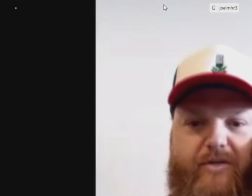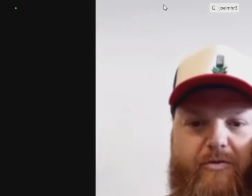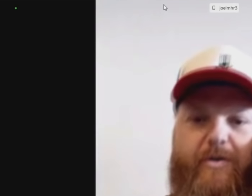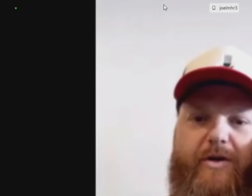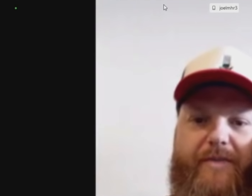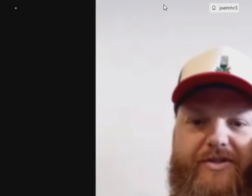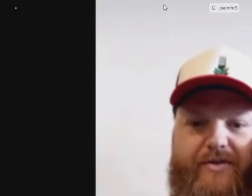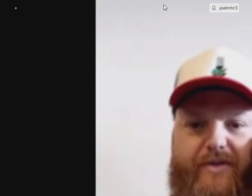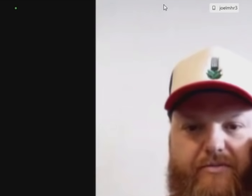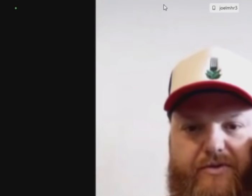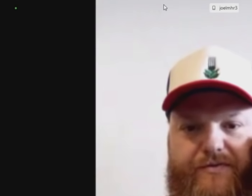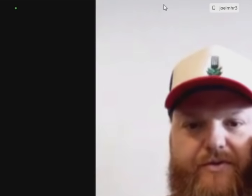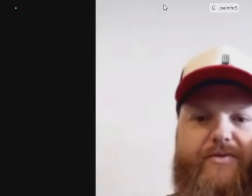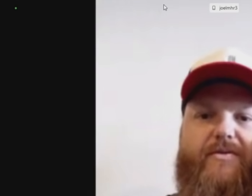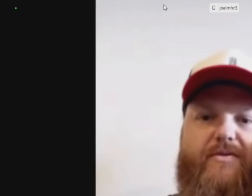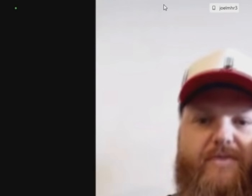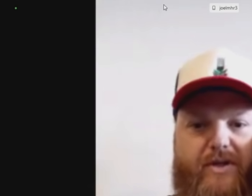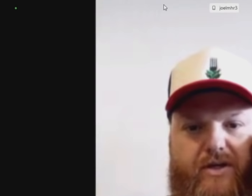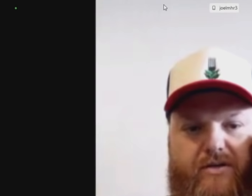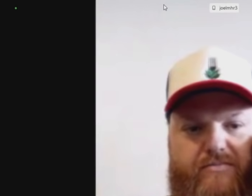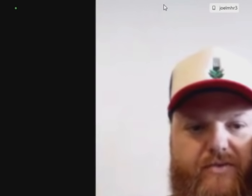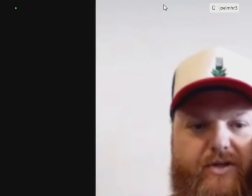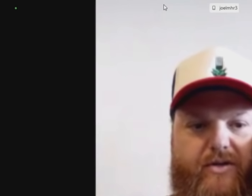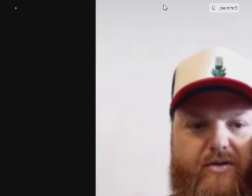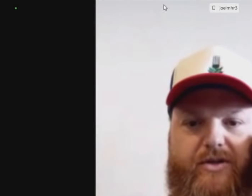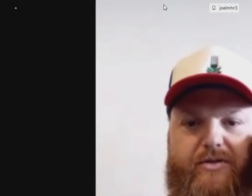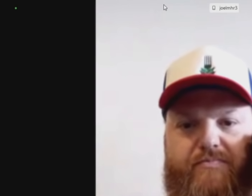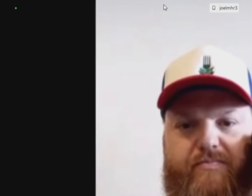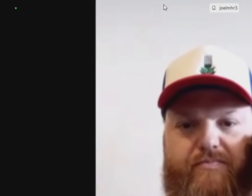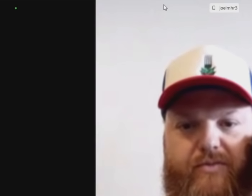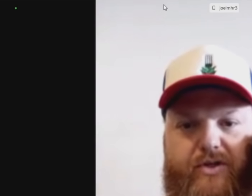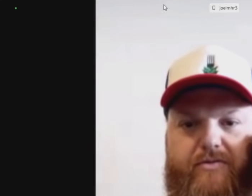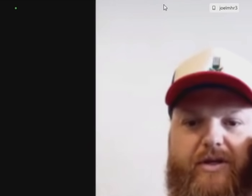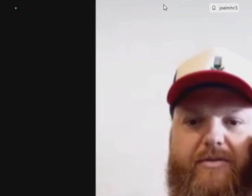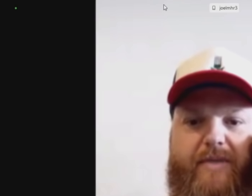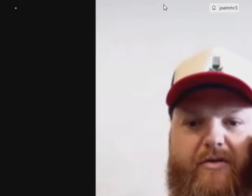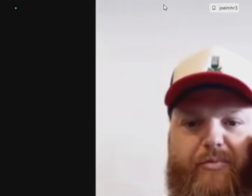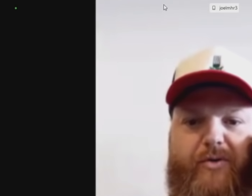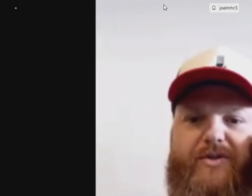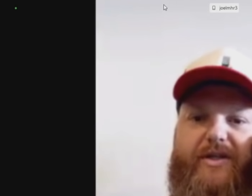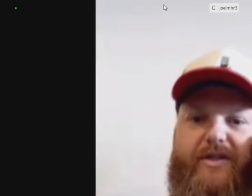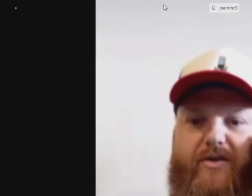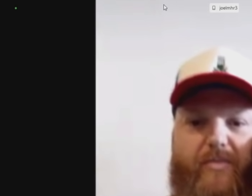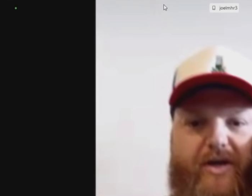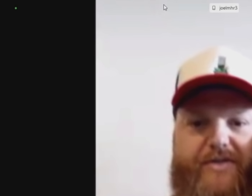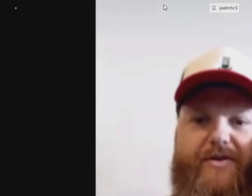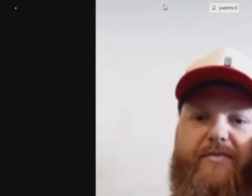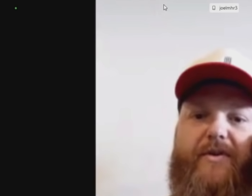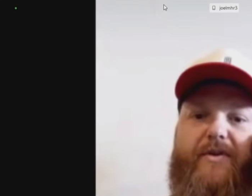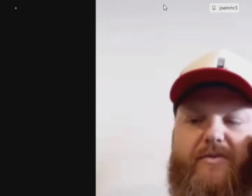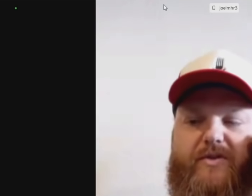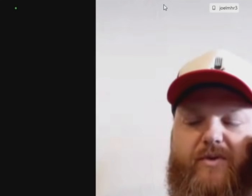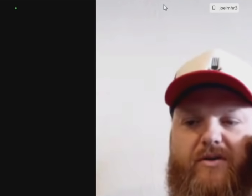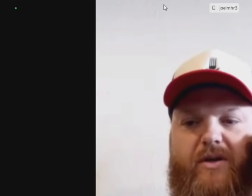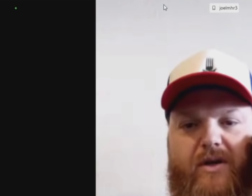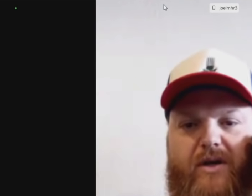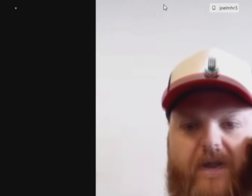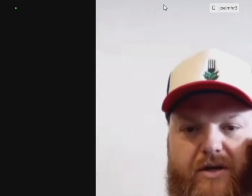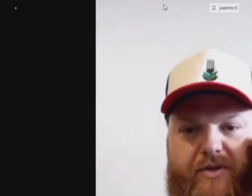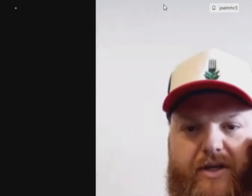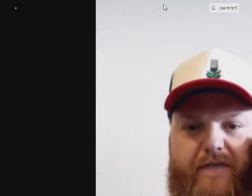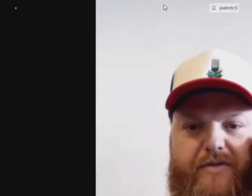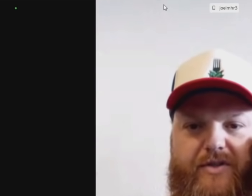is, we wanted to make sure that there was fruit, a good amount of protein and carbohydrate with them as